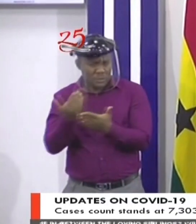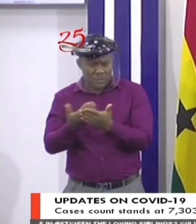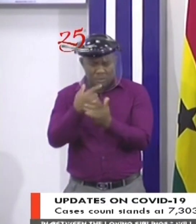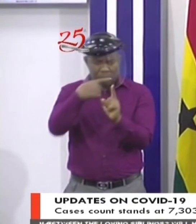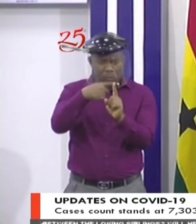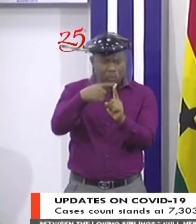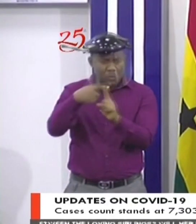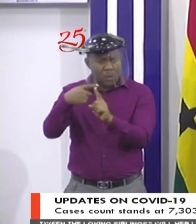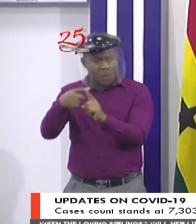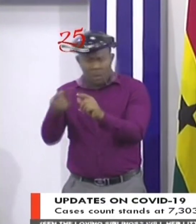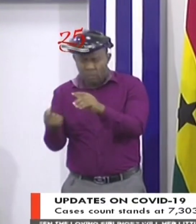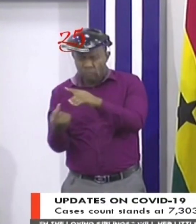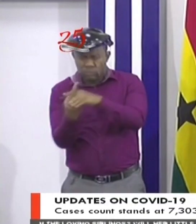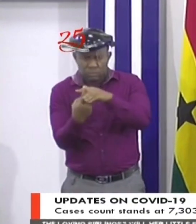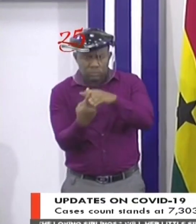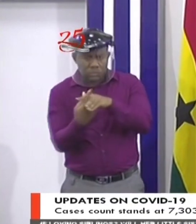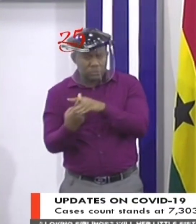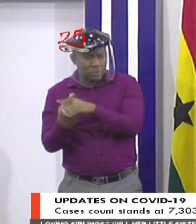Indeed,